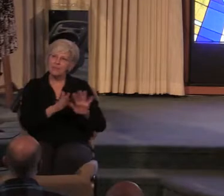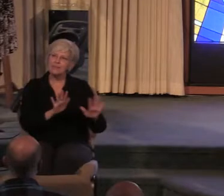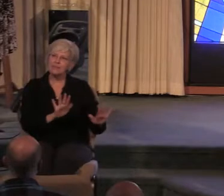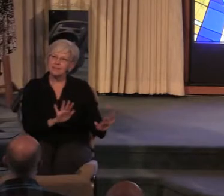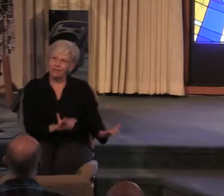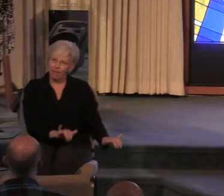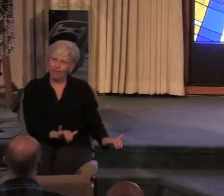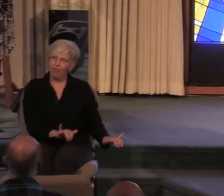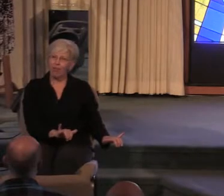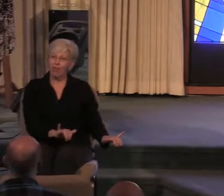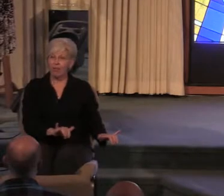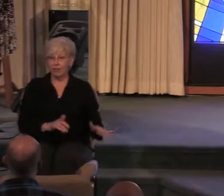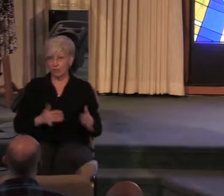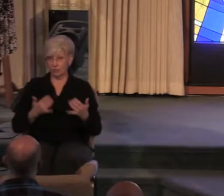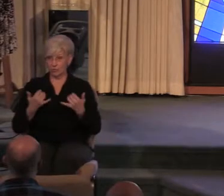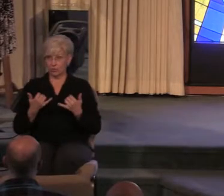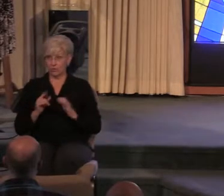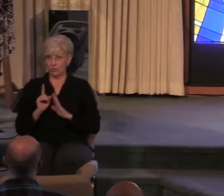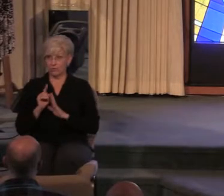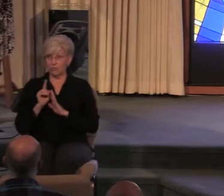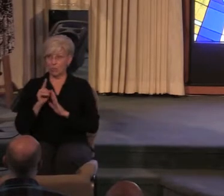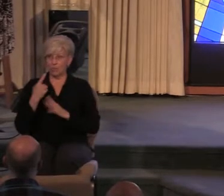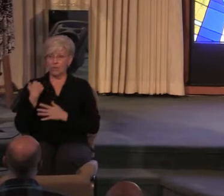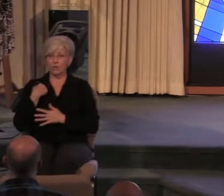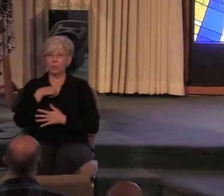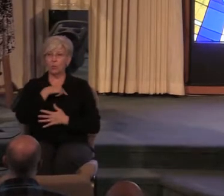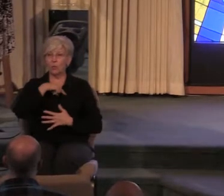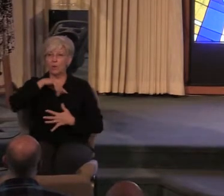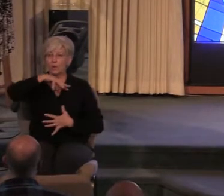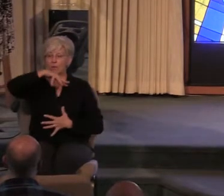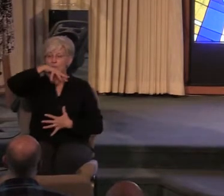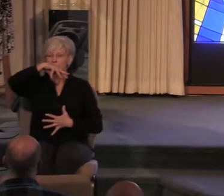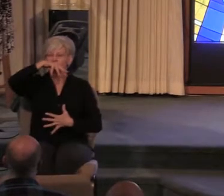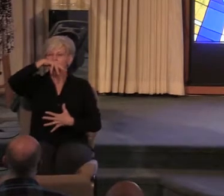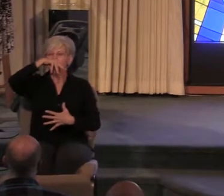And so in this moment, we breathe.